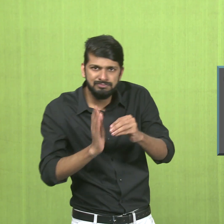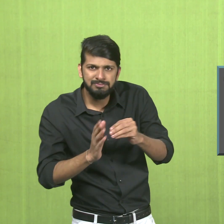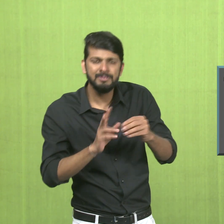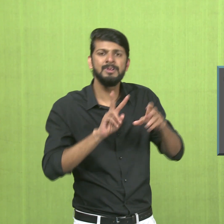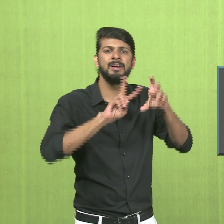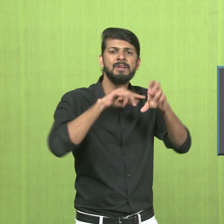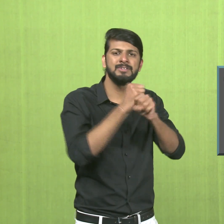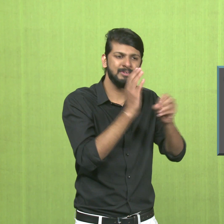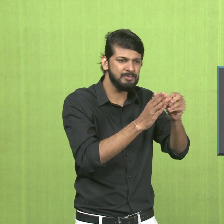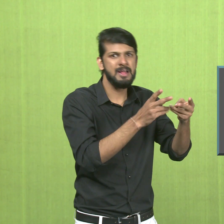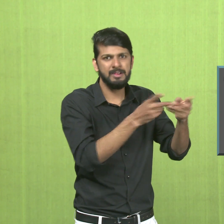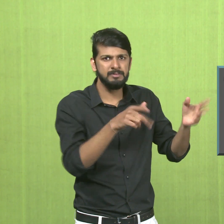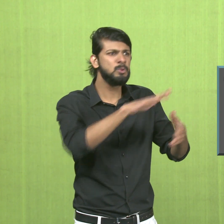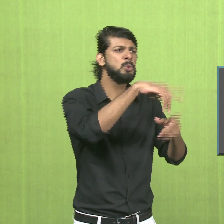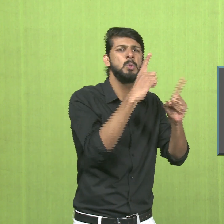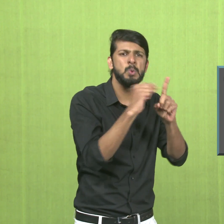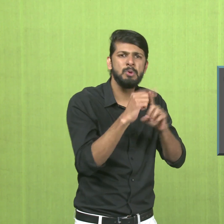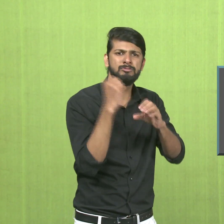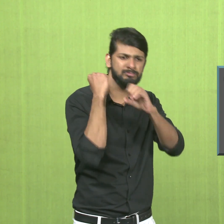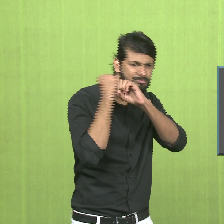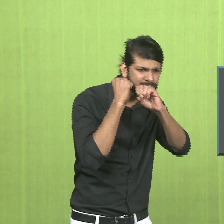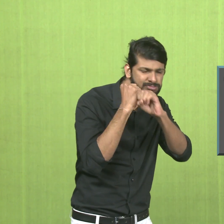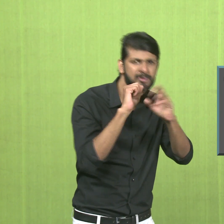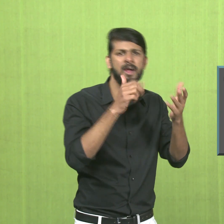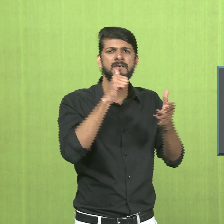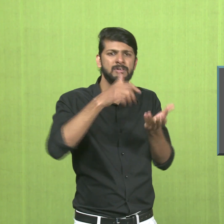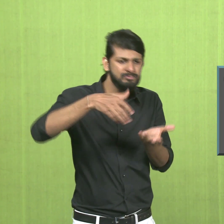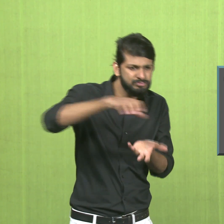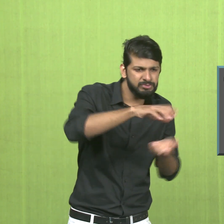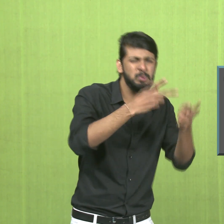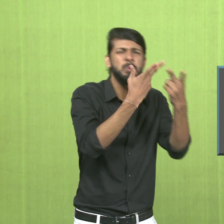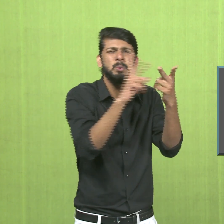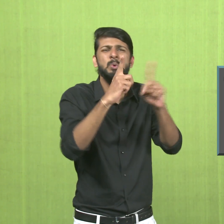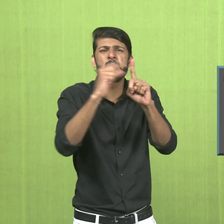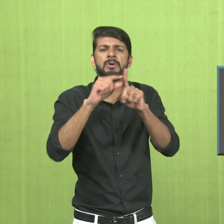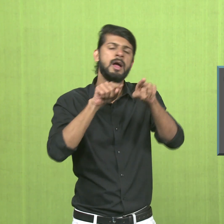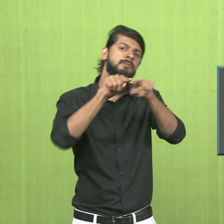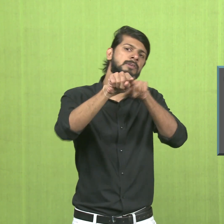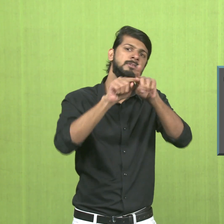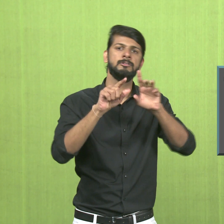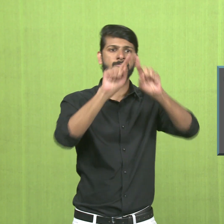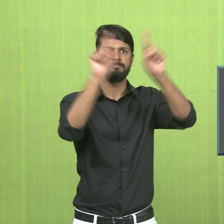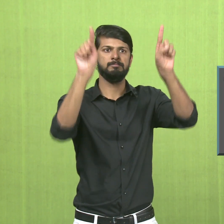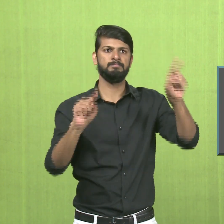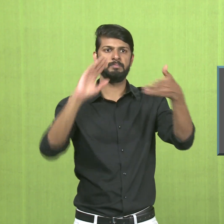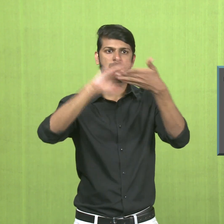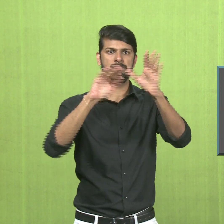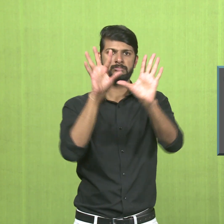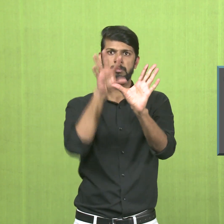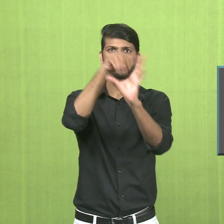As you imagine at the wedding, what happens? There's somebody's cooking, some people are fetching water. Those things, wedding scenes, have